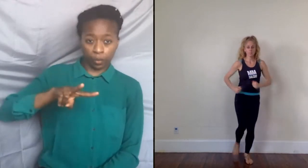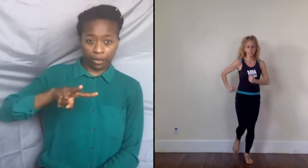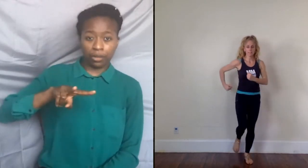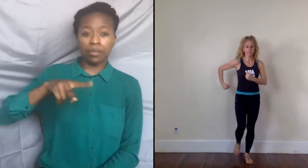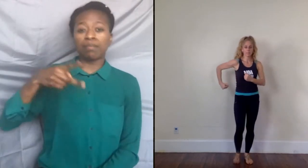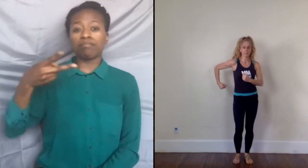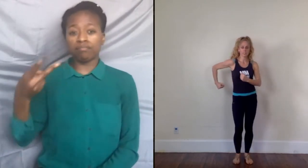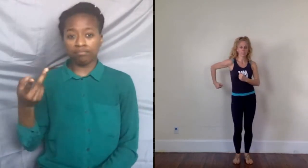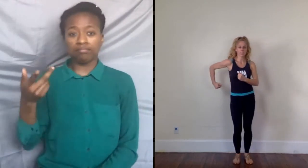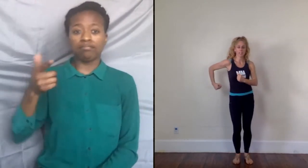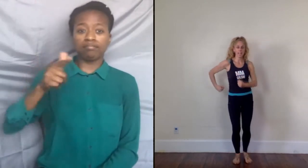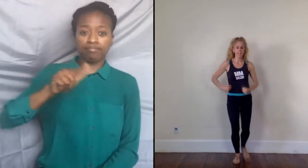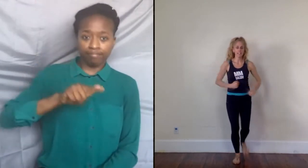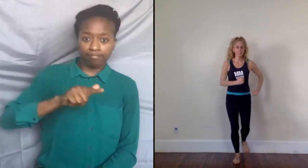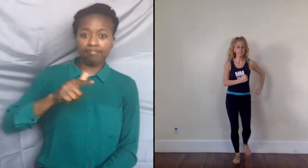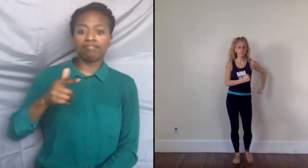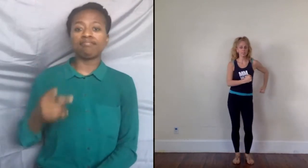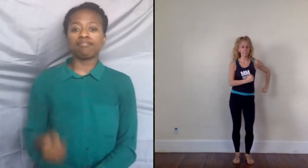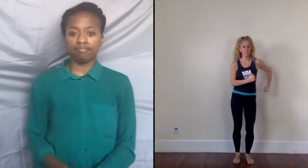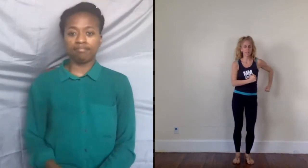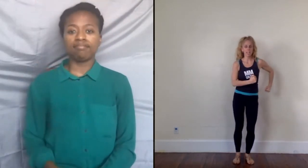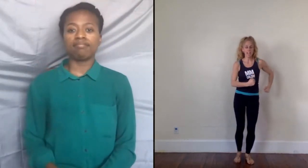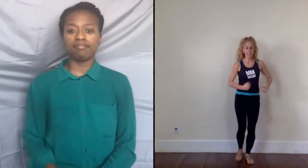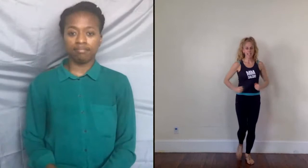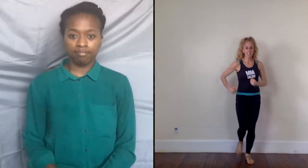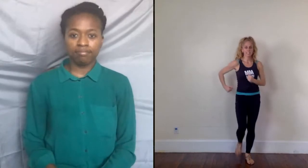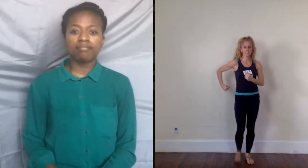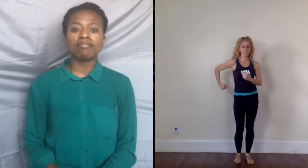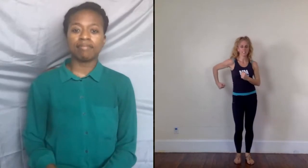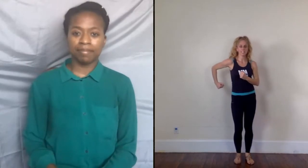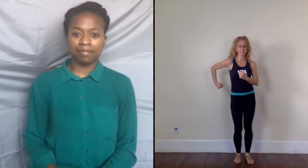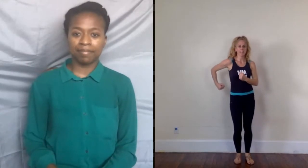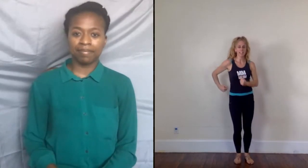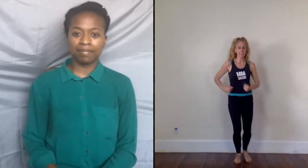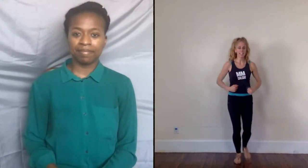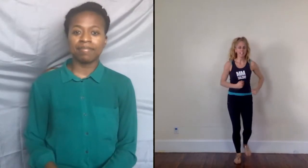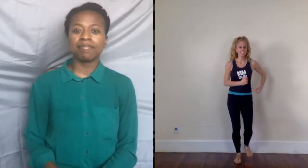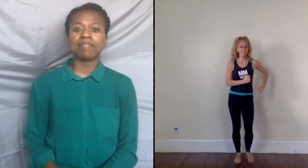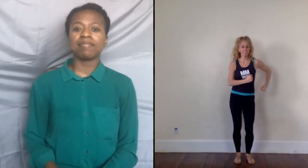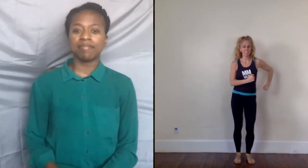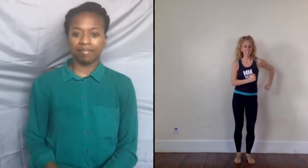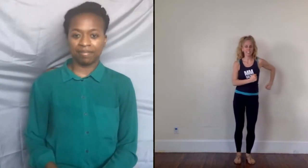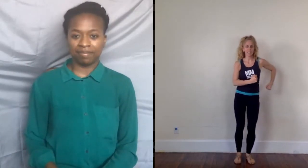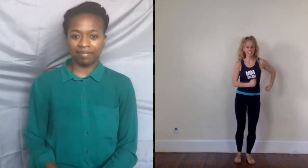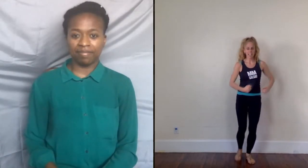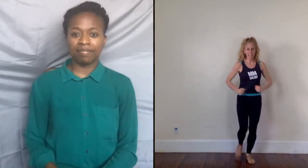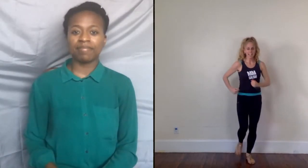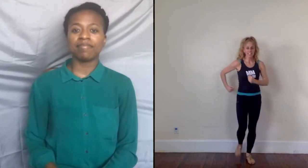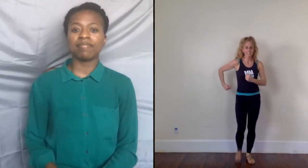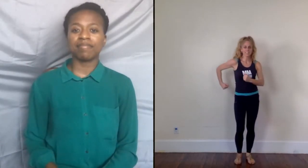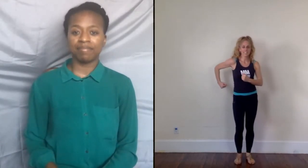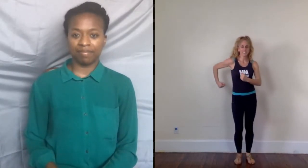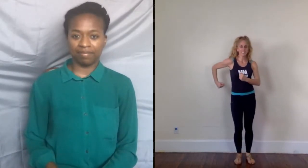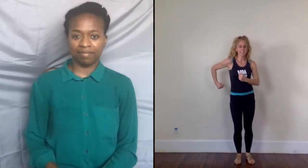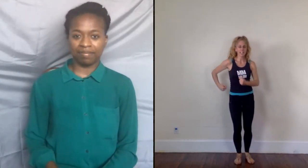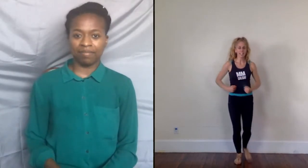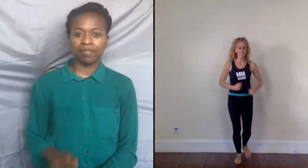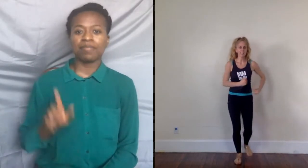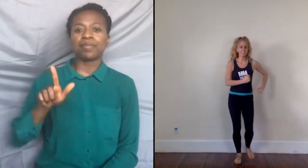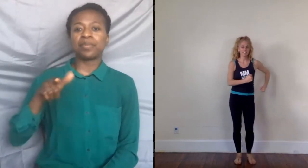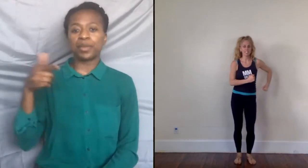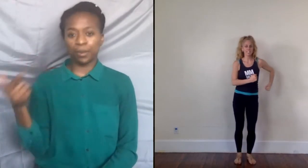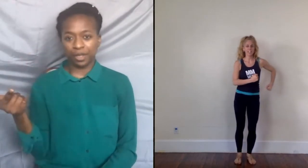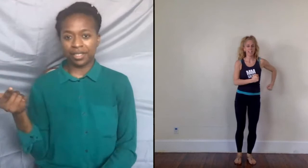Pick up and switch. And switch. And switch. And switch. And switch.